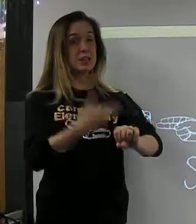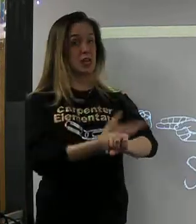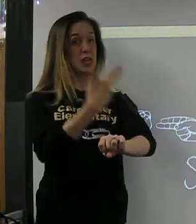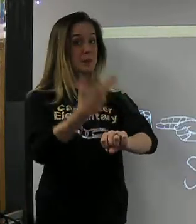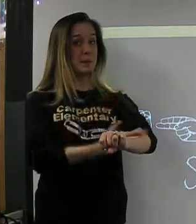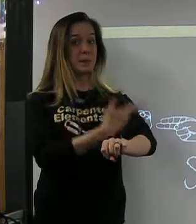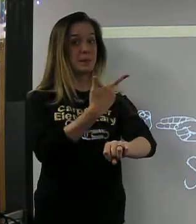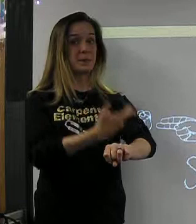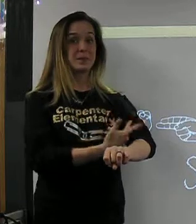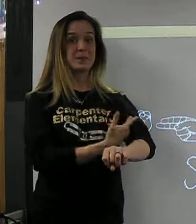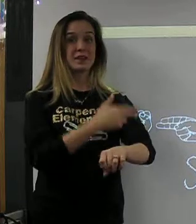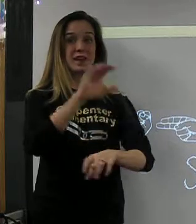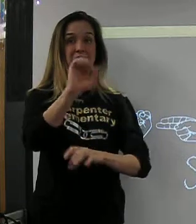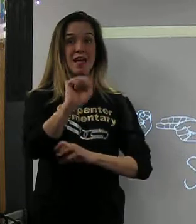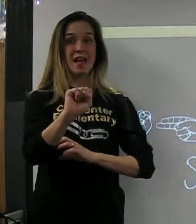Sheep.